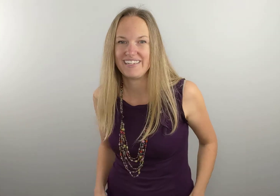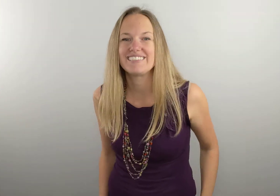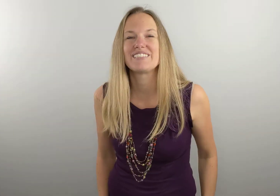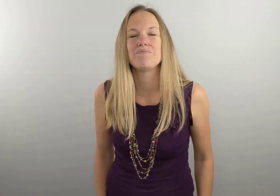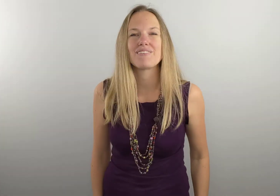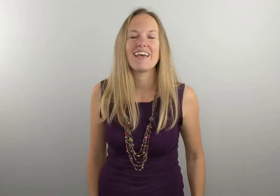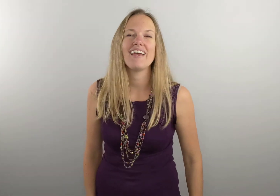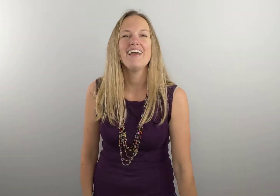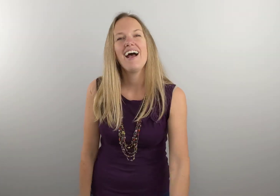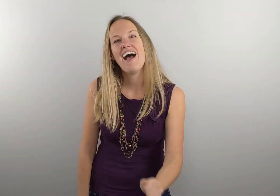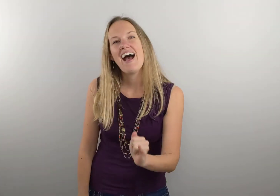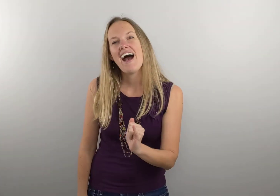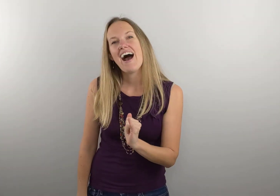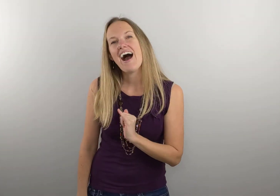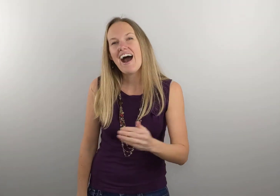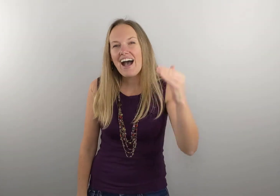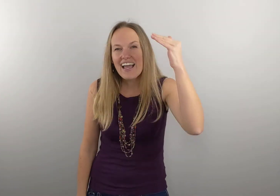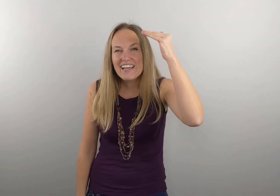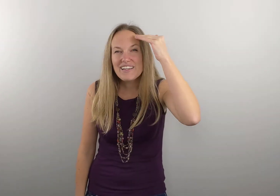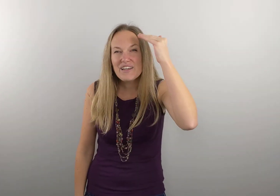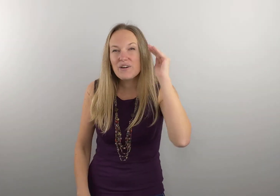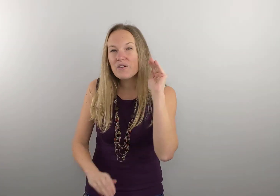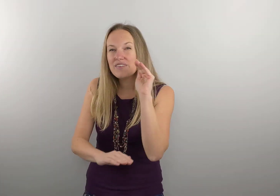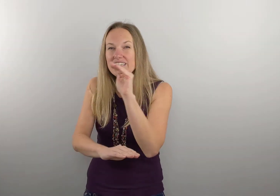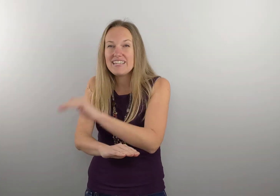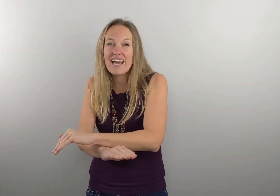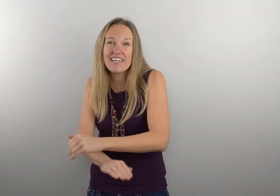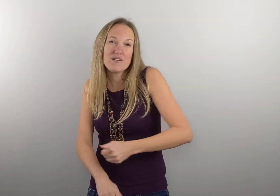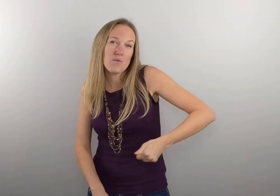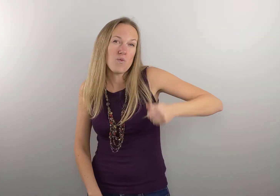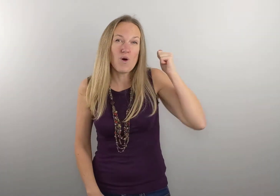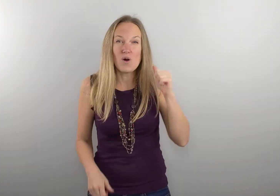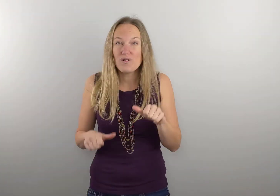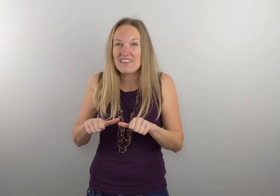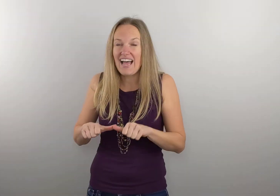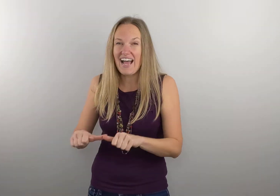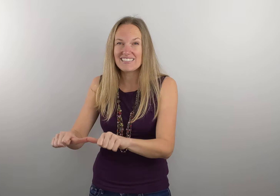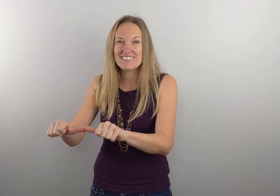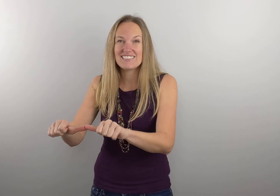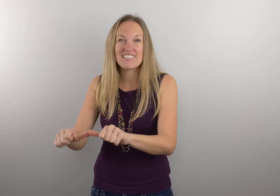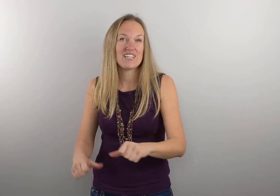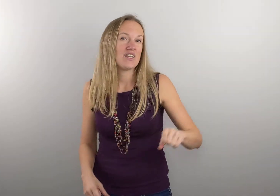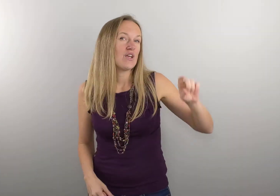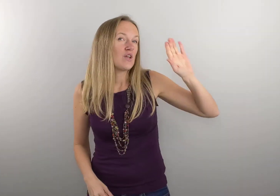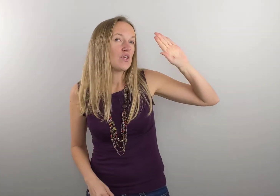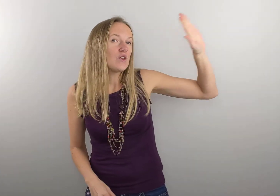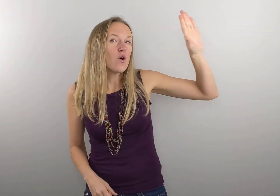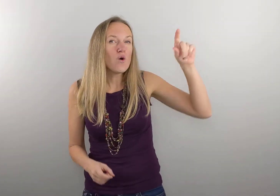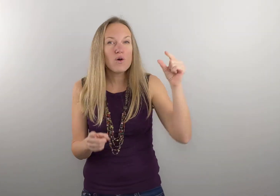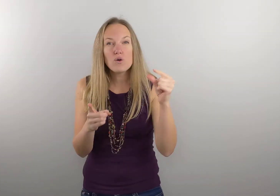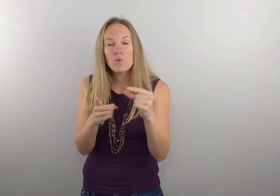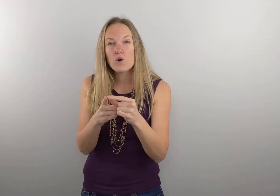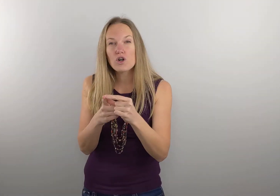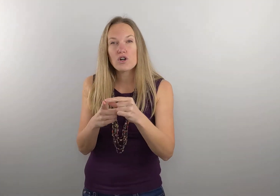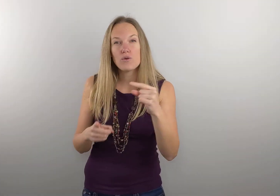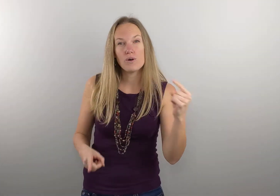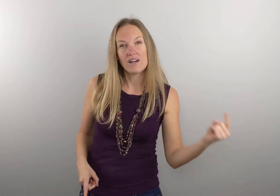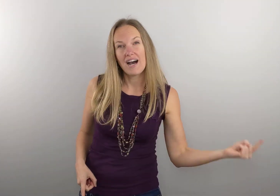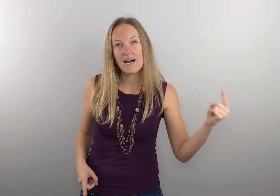bridge, okay? I know the night won't last. Your word will